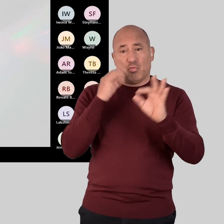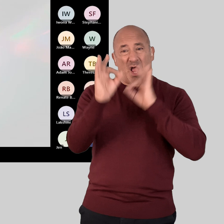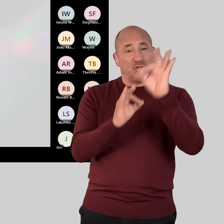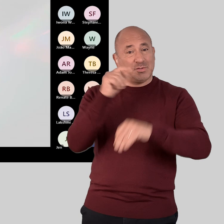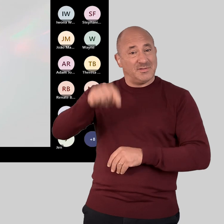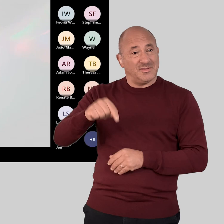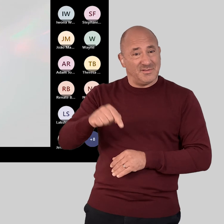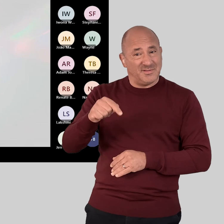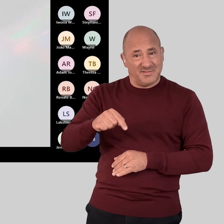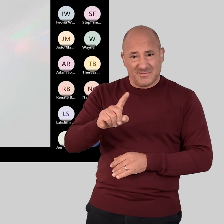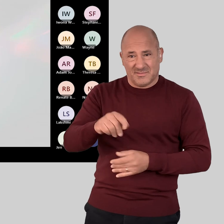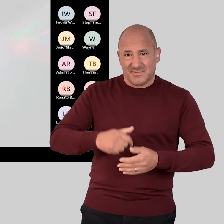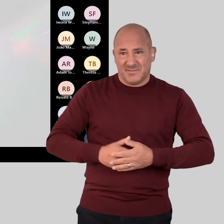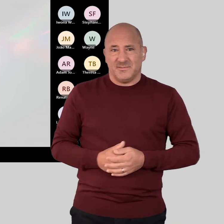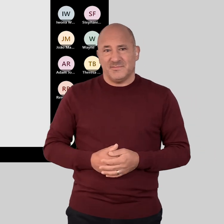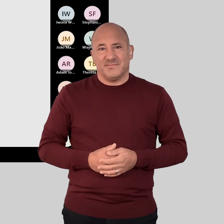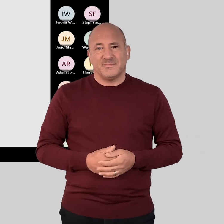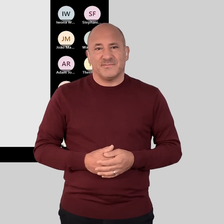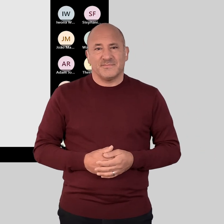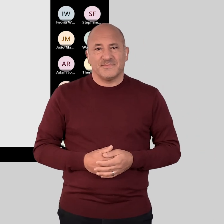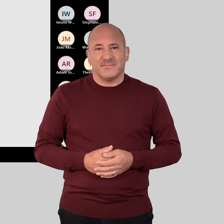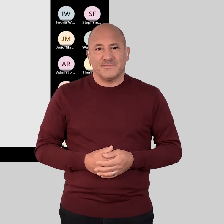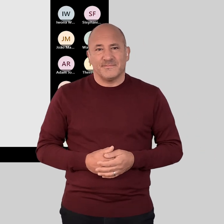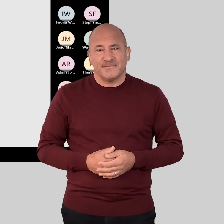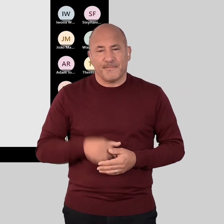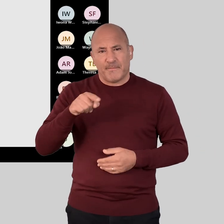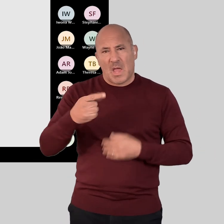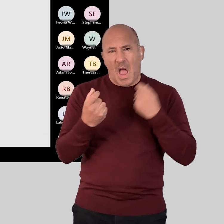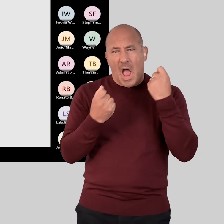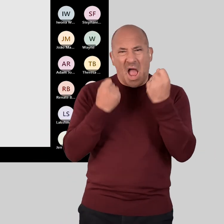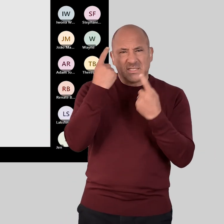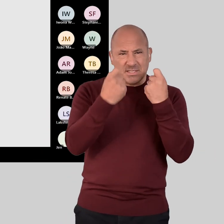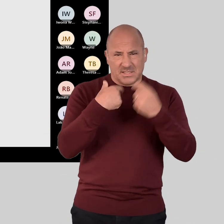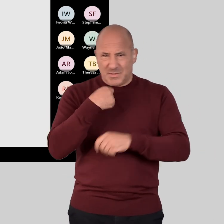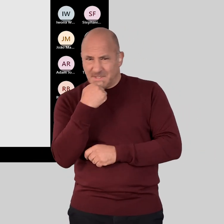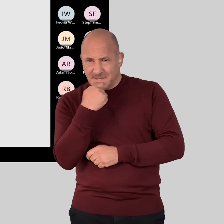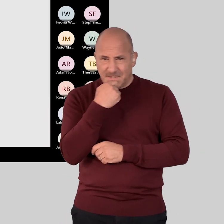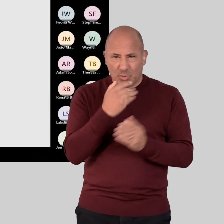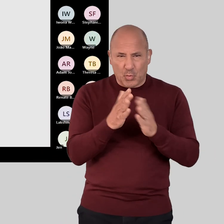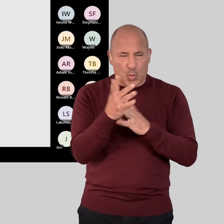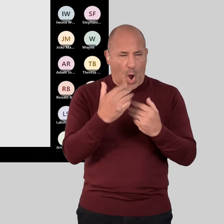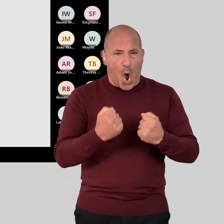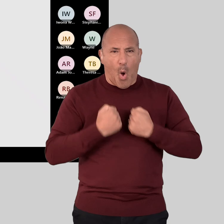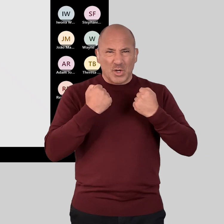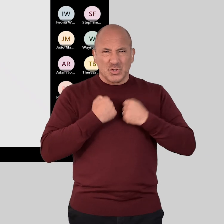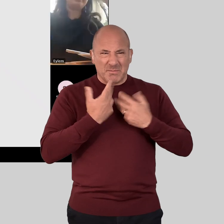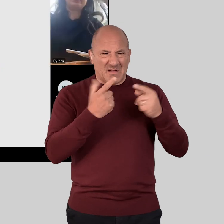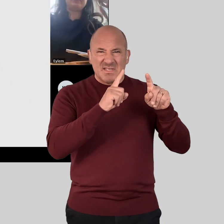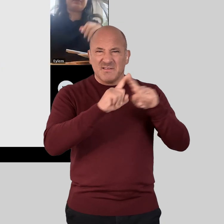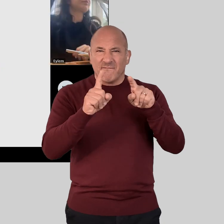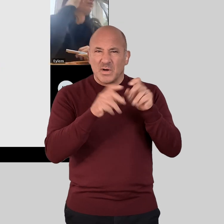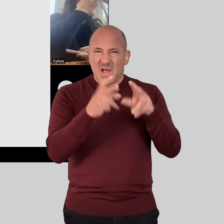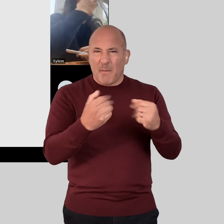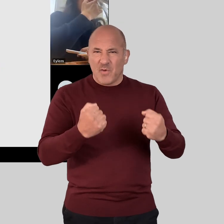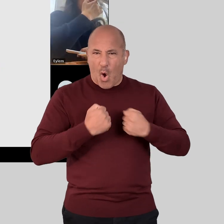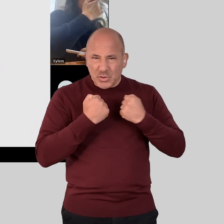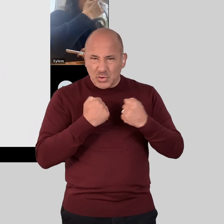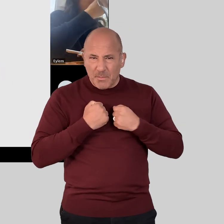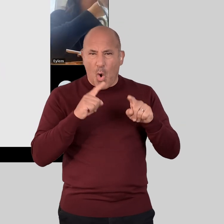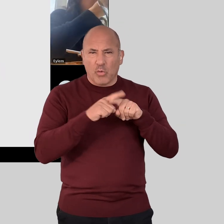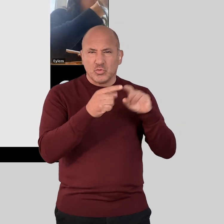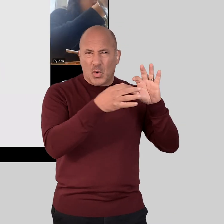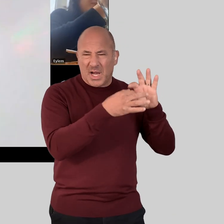The analysis of the interviews was based around ontology and ownership. The questions were as well. And